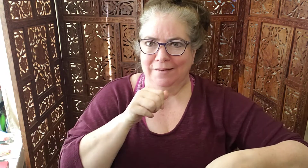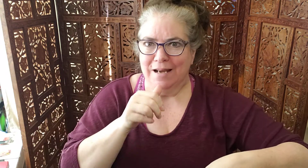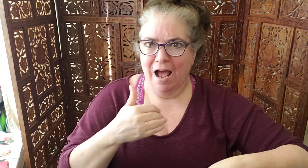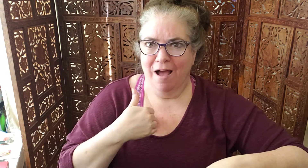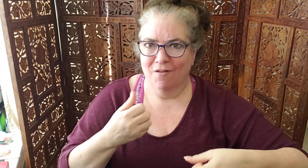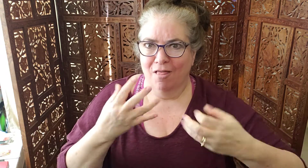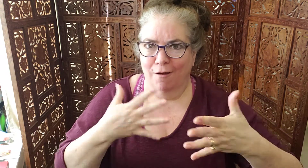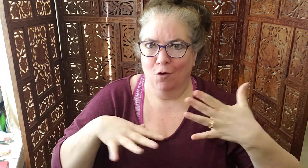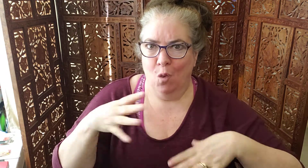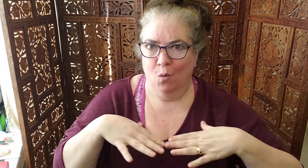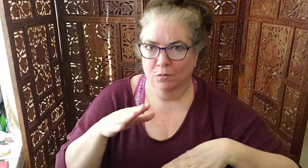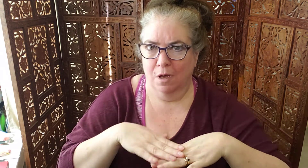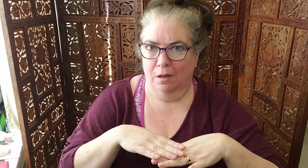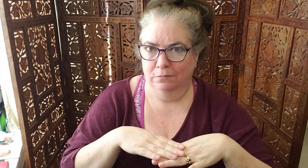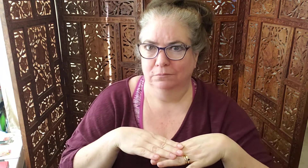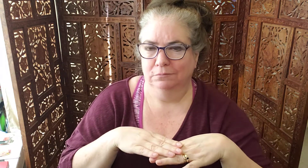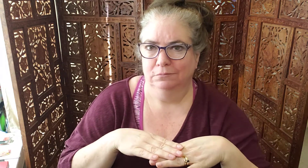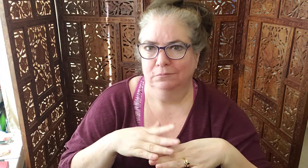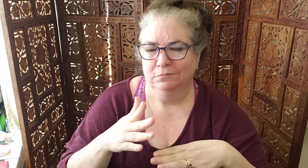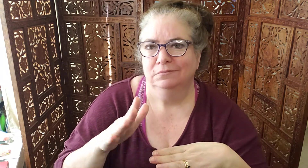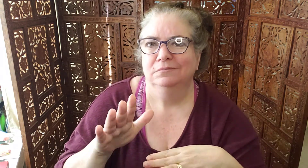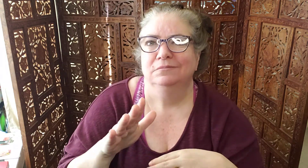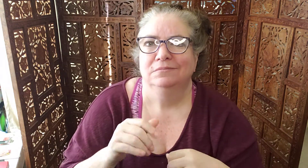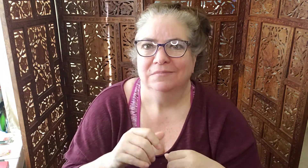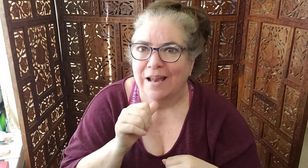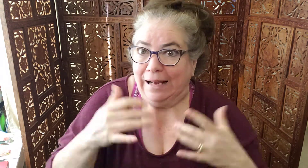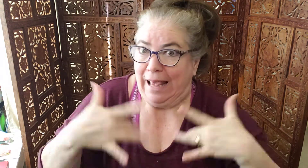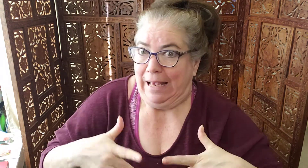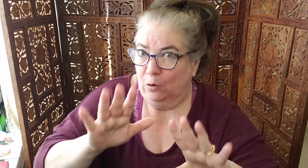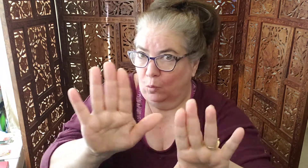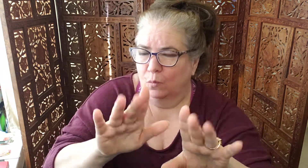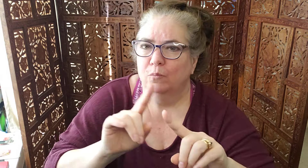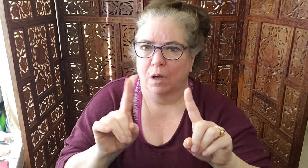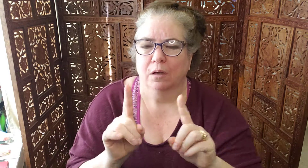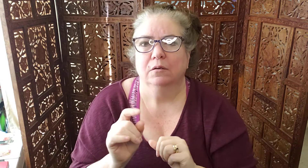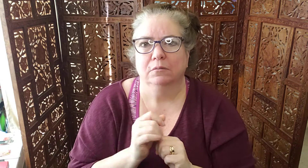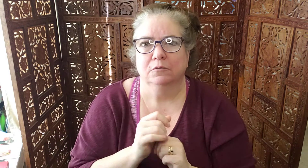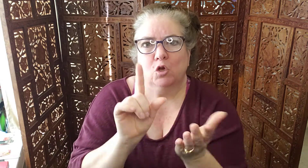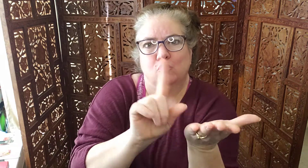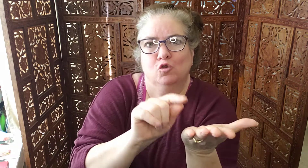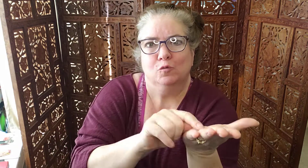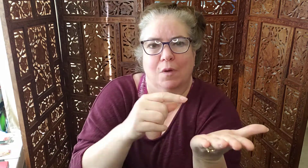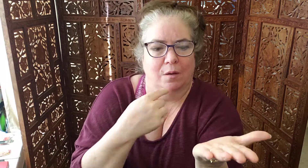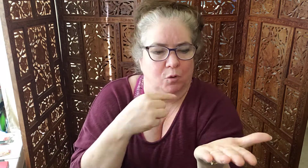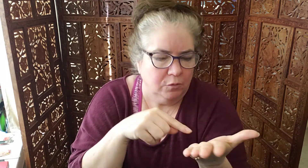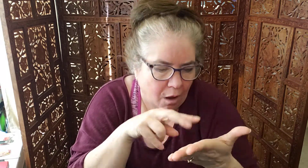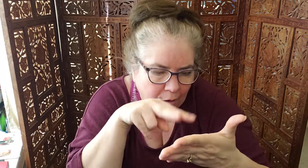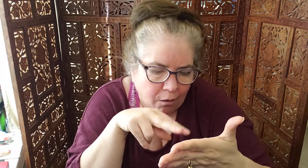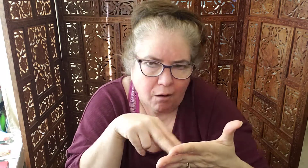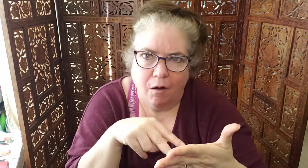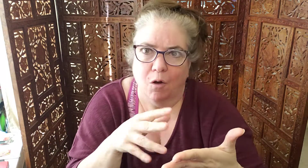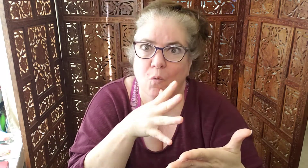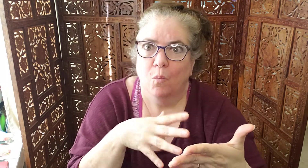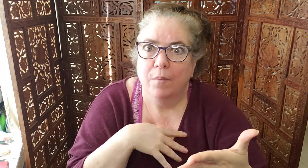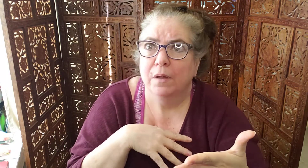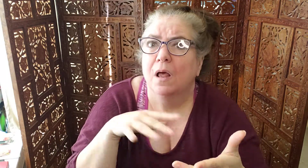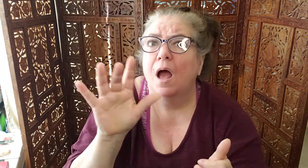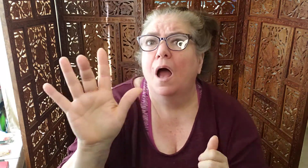door. But newspaper articles of the day said women were just passing out by touching his